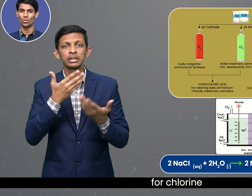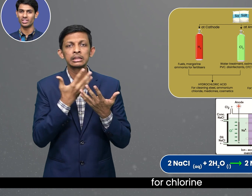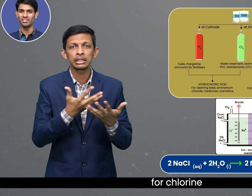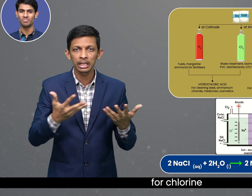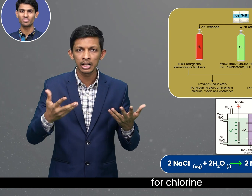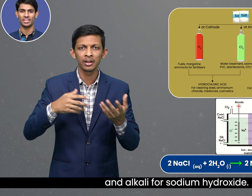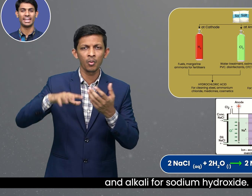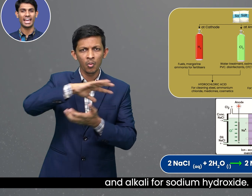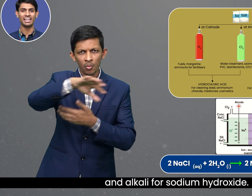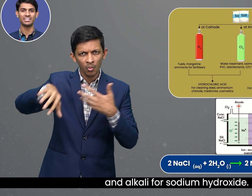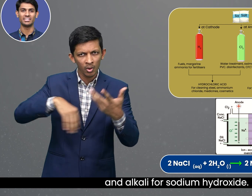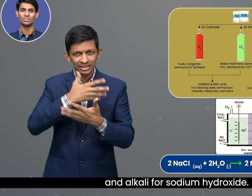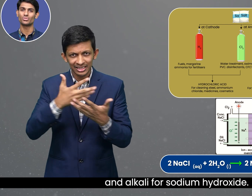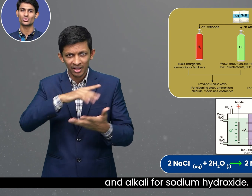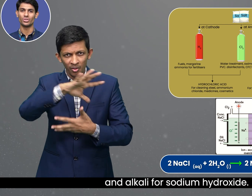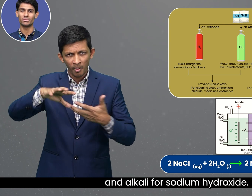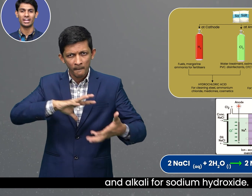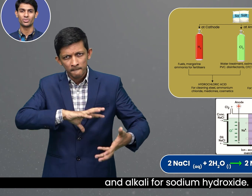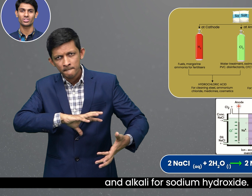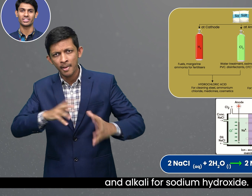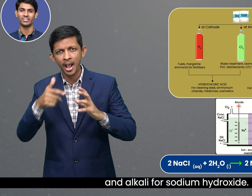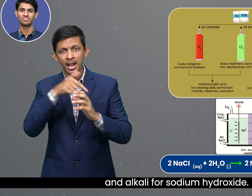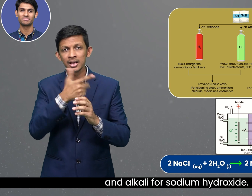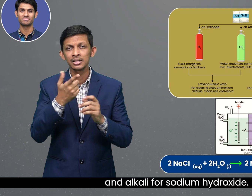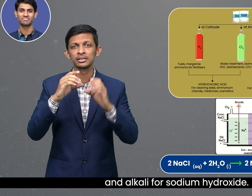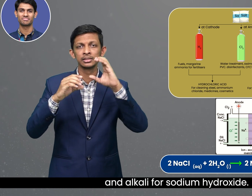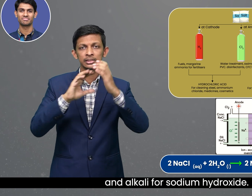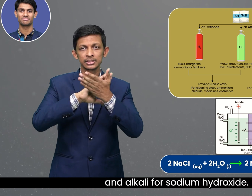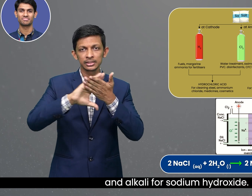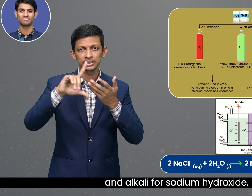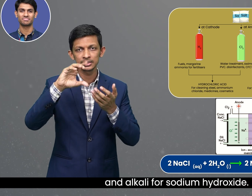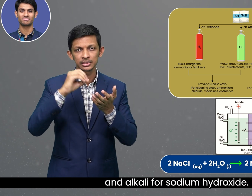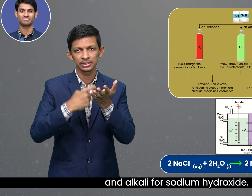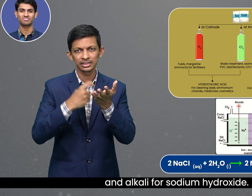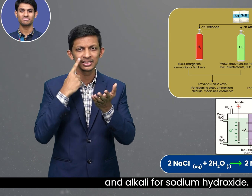for chlorine and alkali for sodium hydroxide.